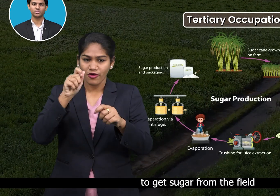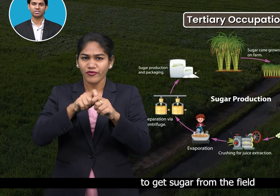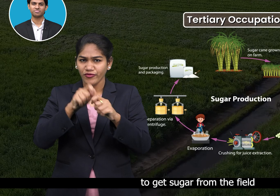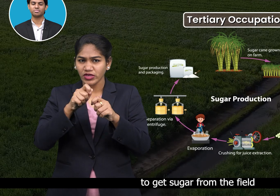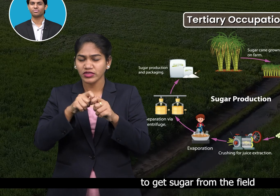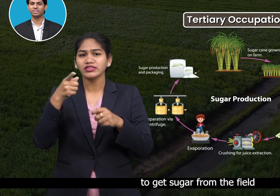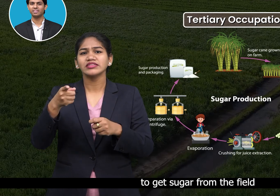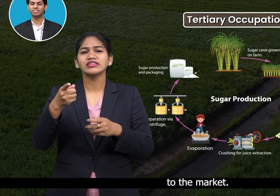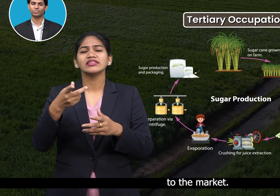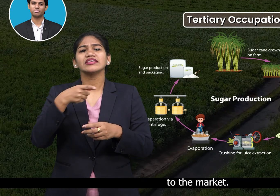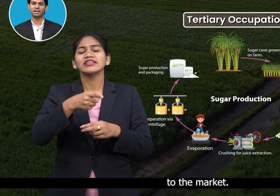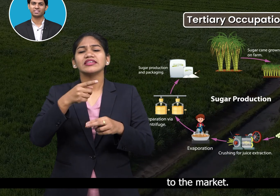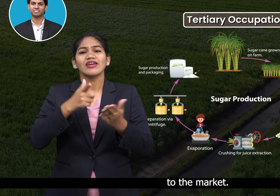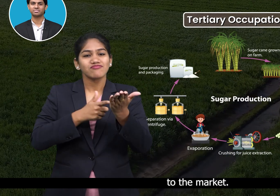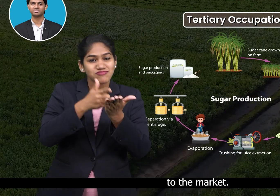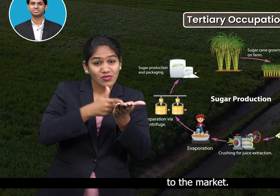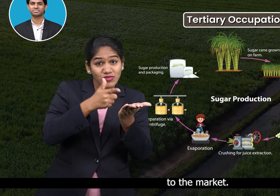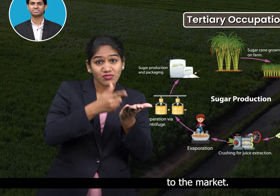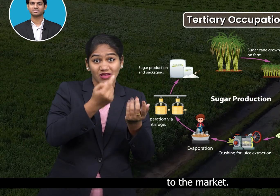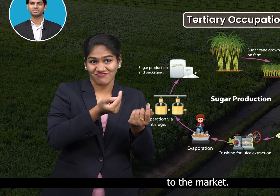get sugar from the field to the market.